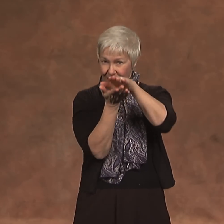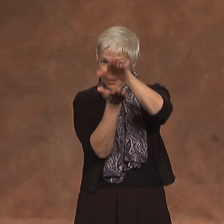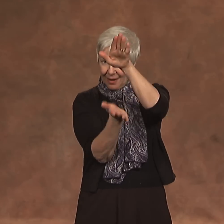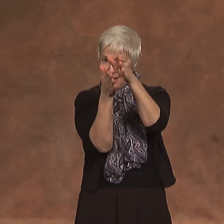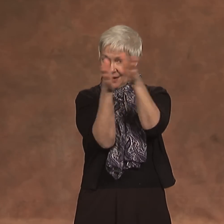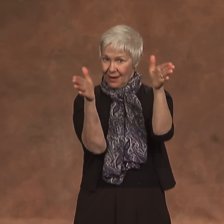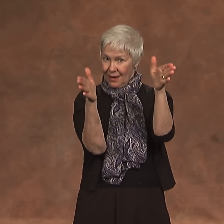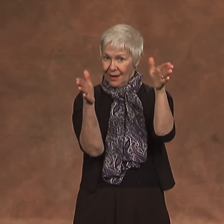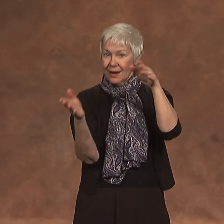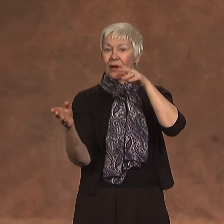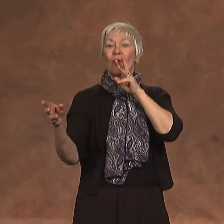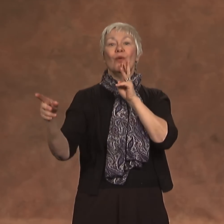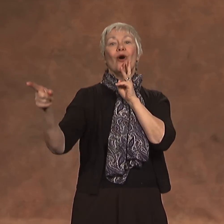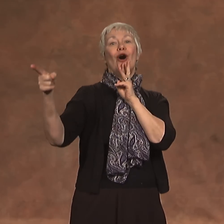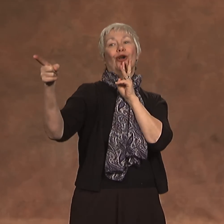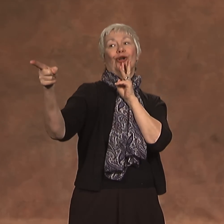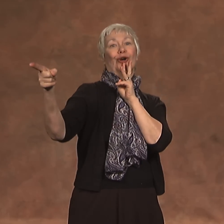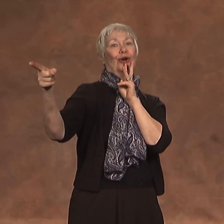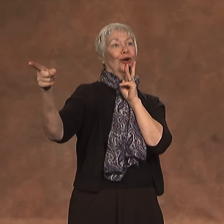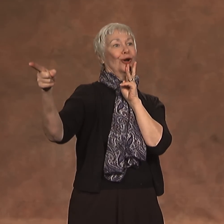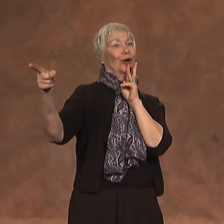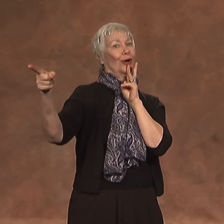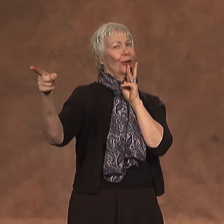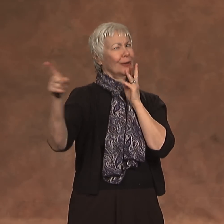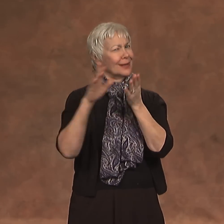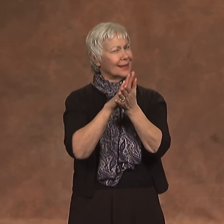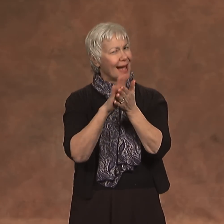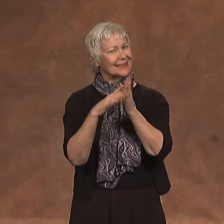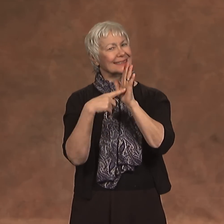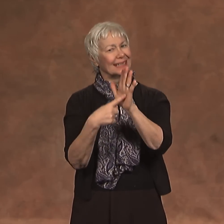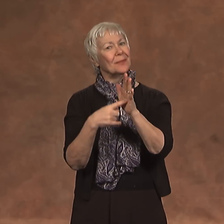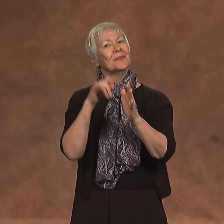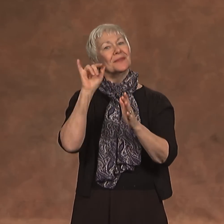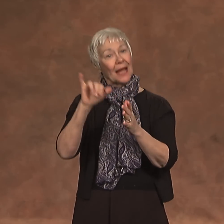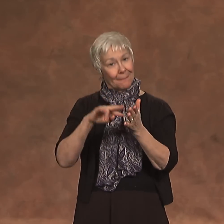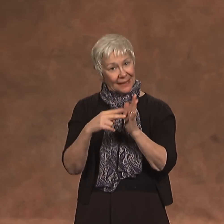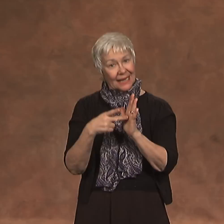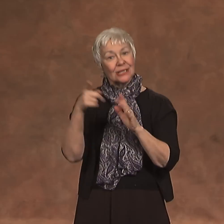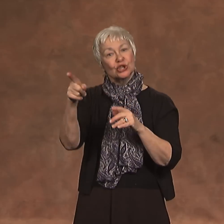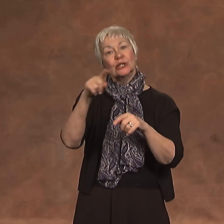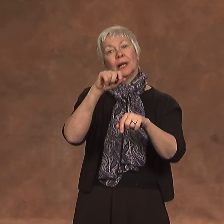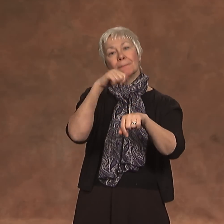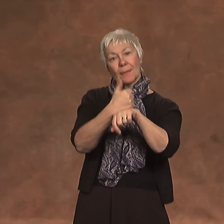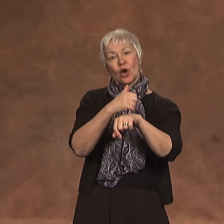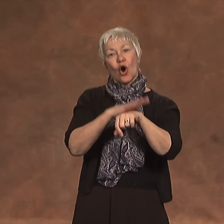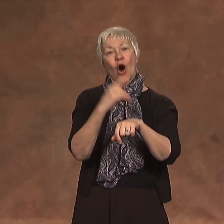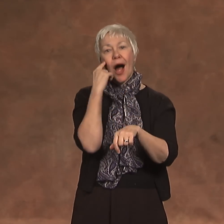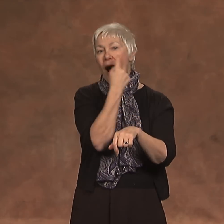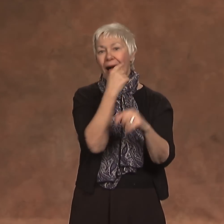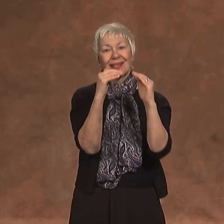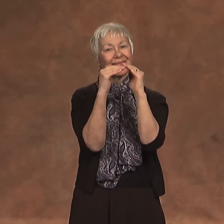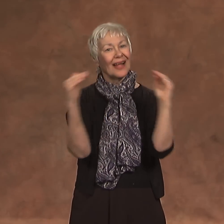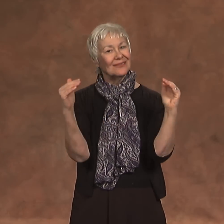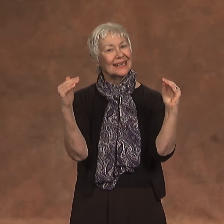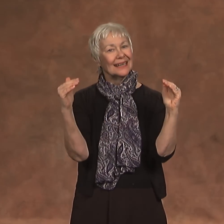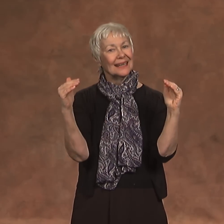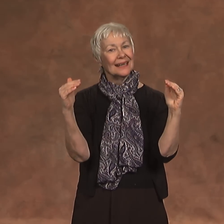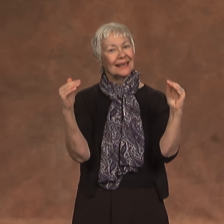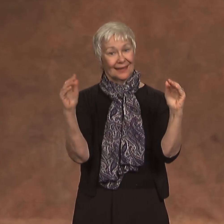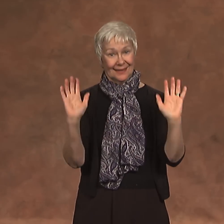signed explanation and the prop in their field of vision. This is an example of a teacher creating a level field of vision for students to access